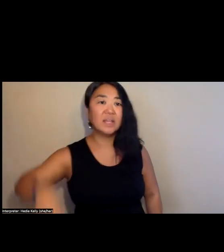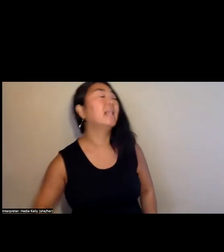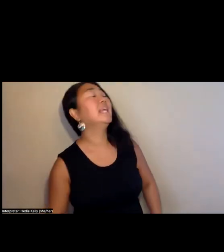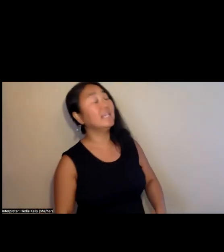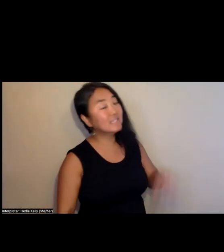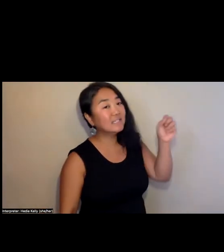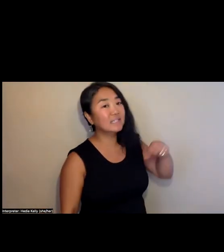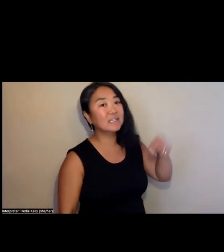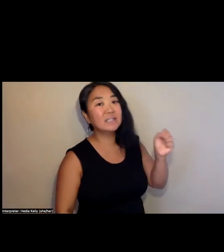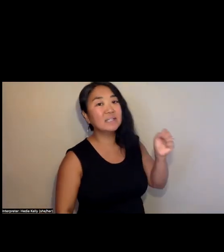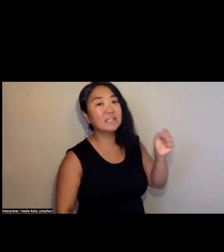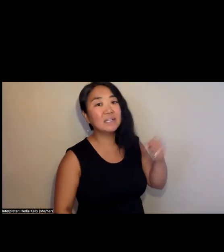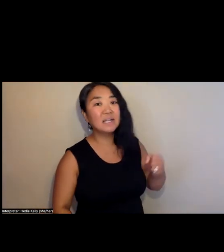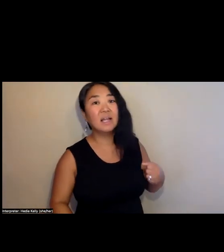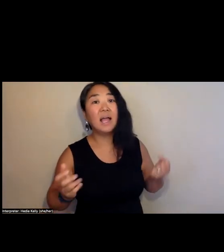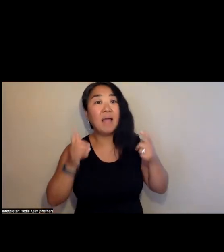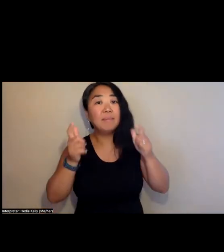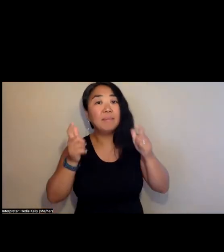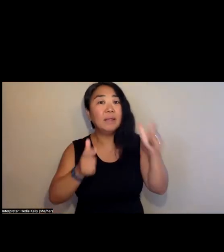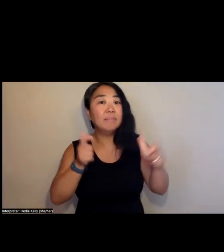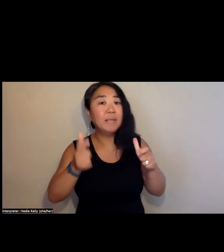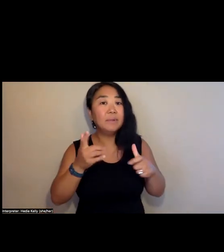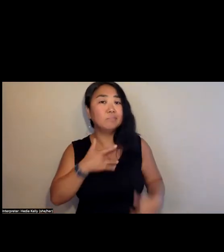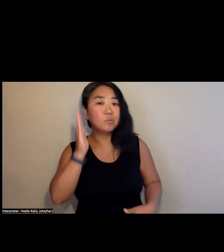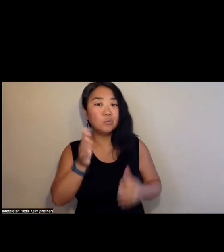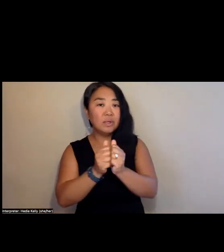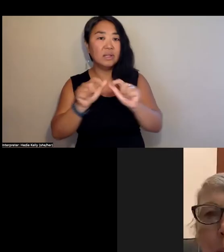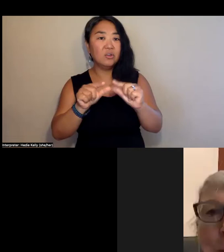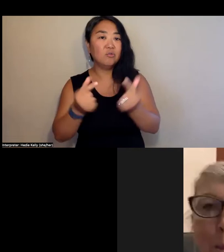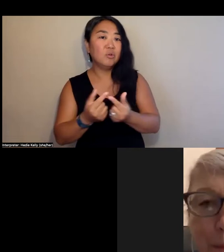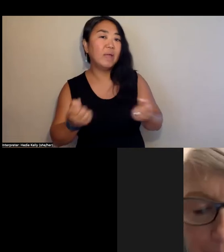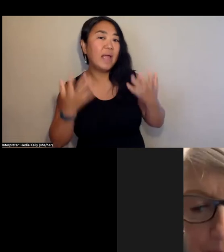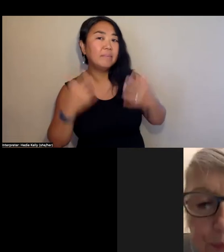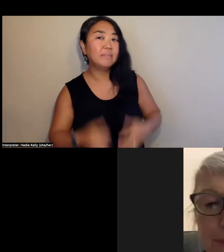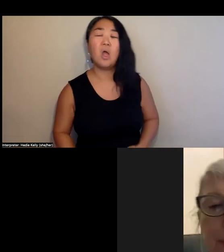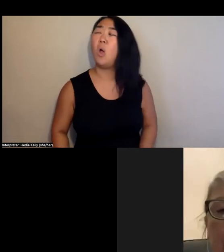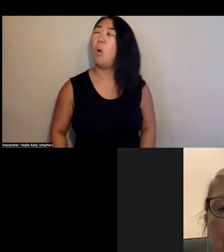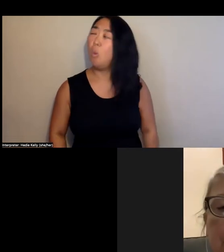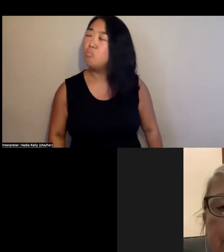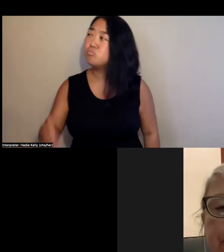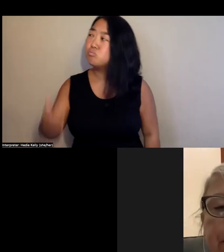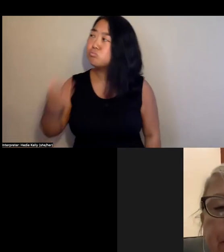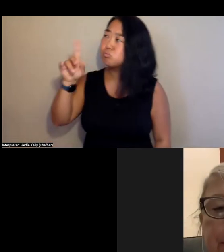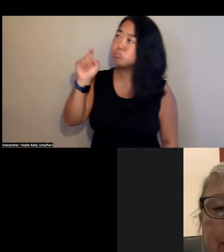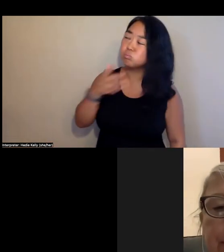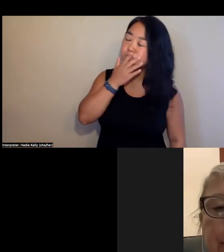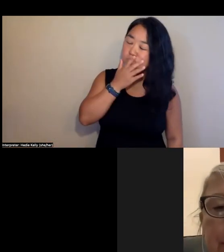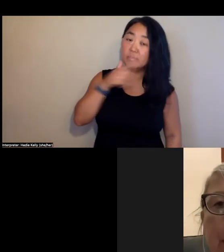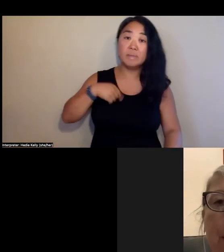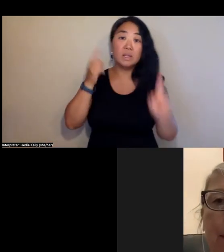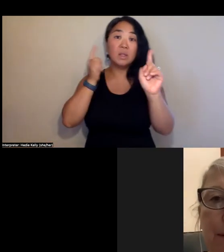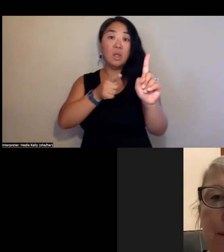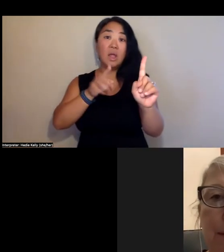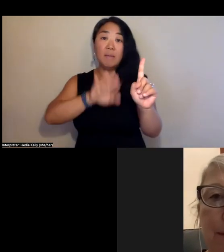Yes. How many people are usually in the group? It's a good question. We're aiming for like